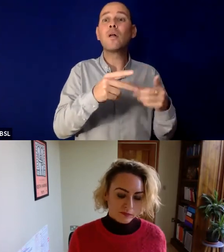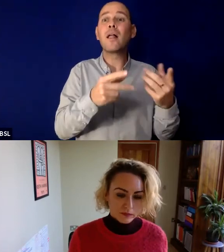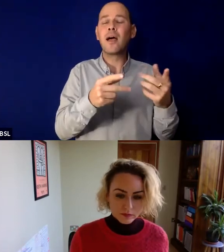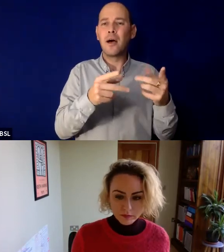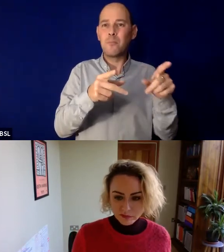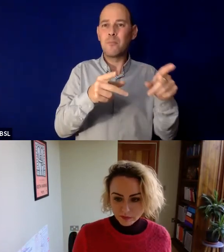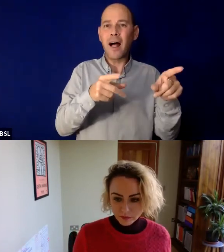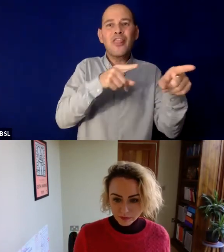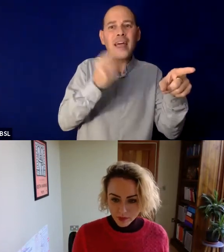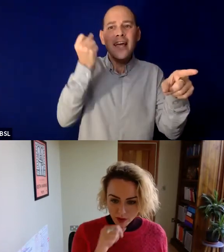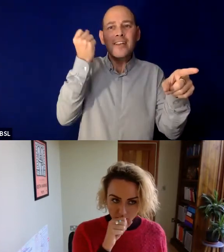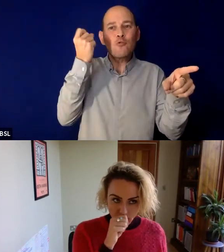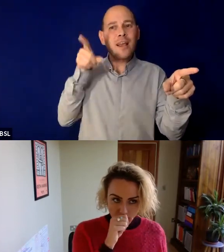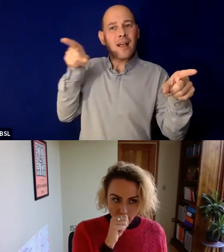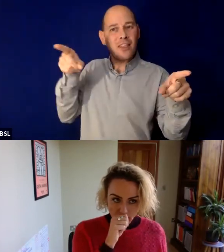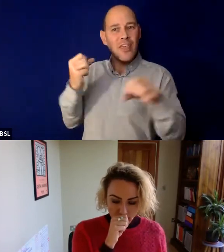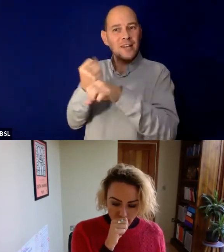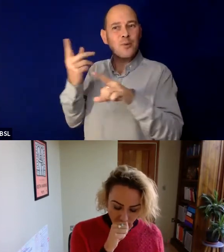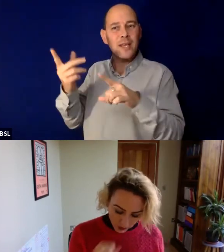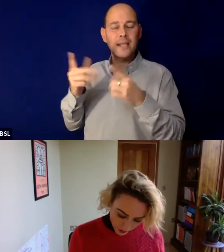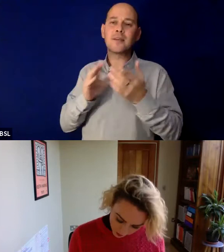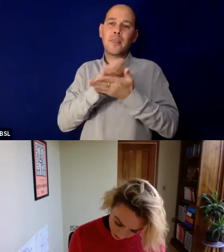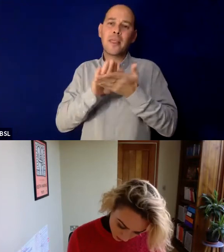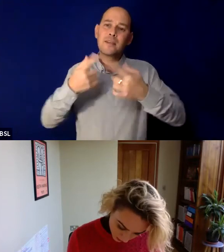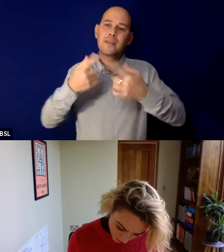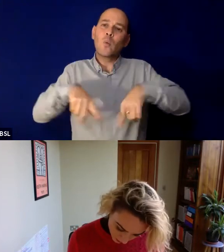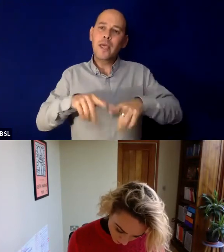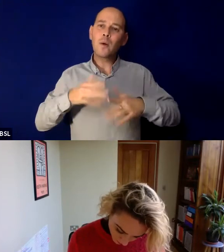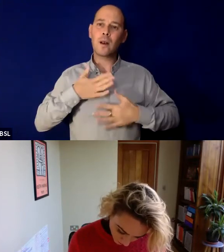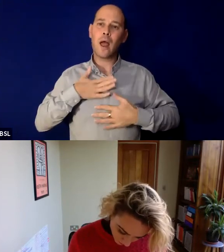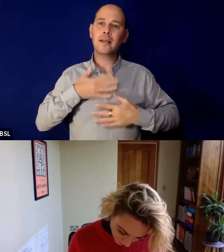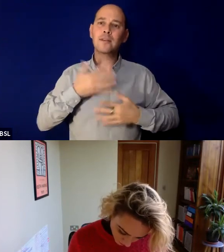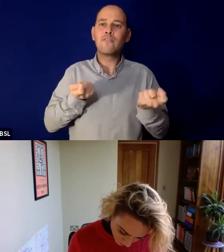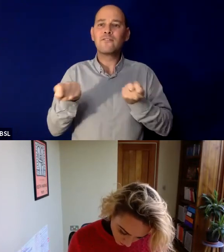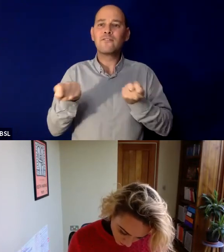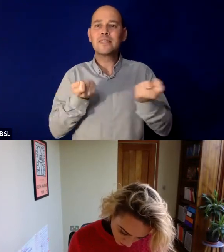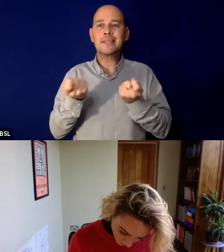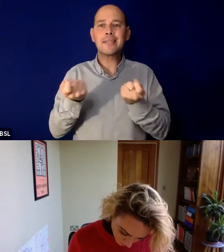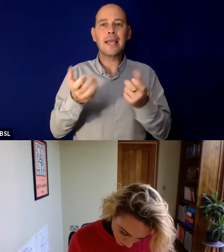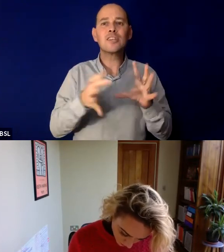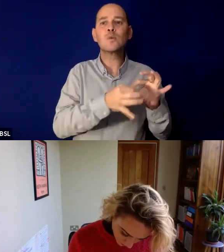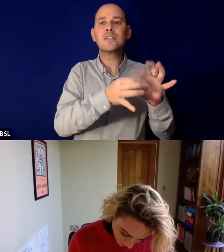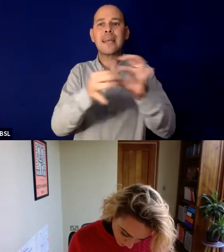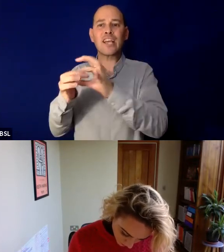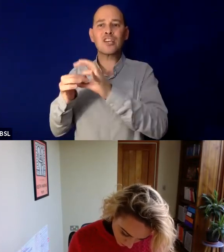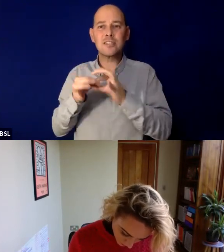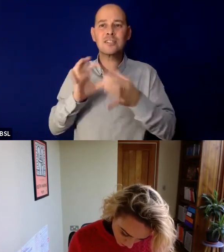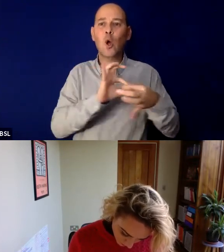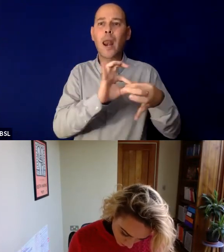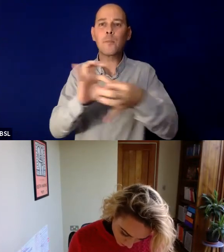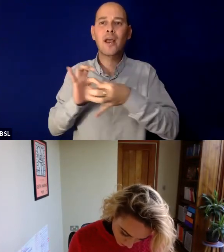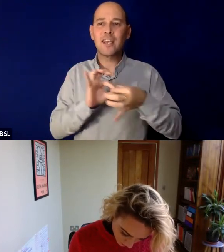other were doing it. So we'd like to sort of facilitate connections and collaboration in countries and avoid